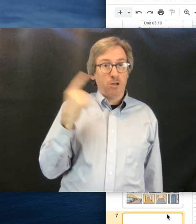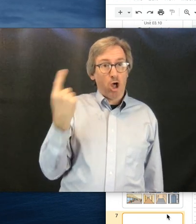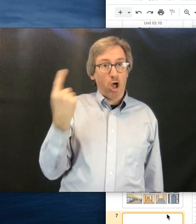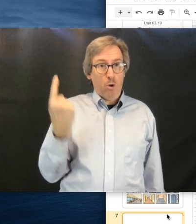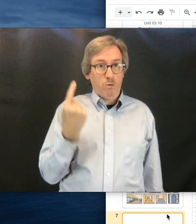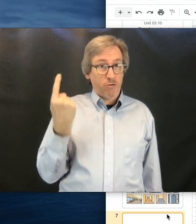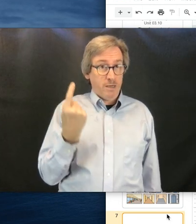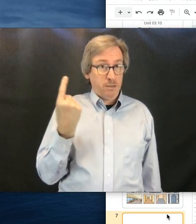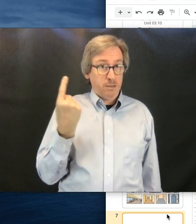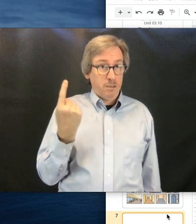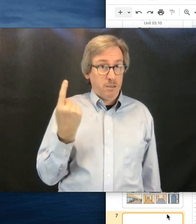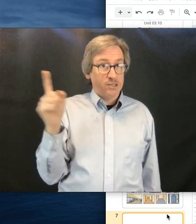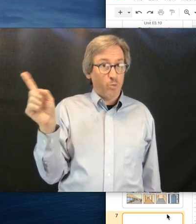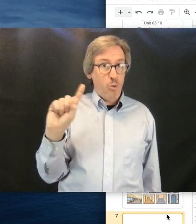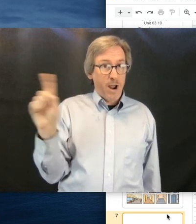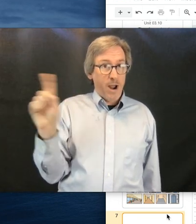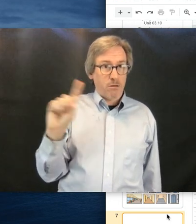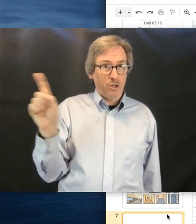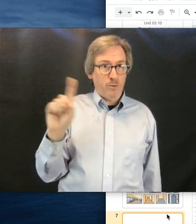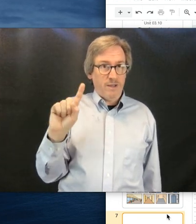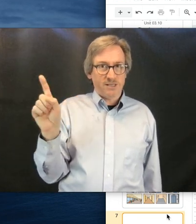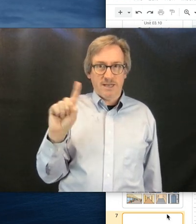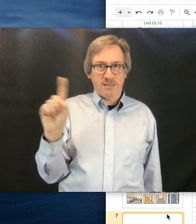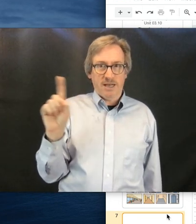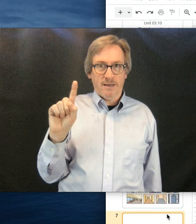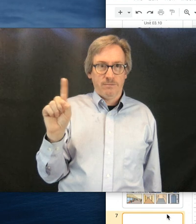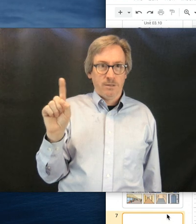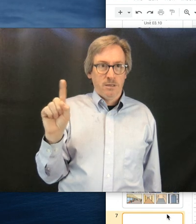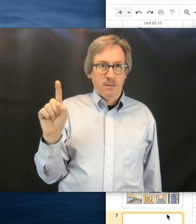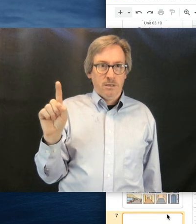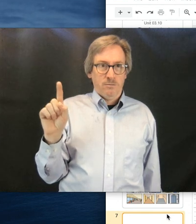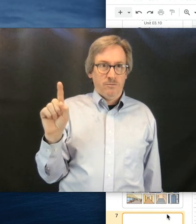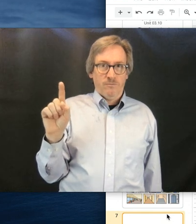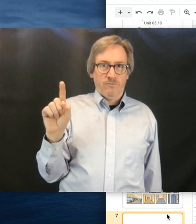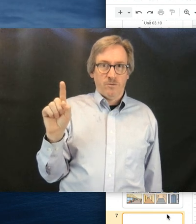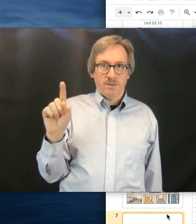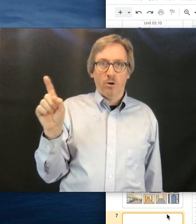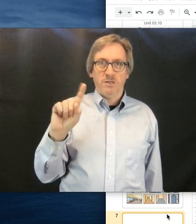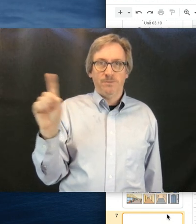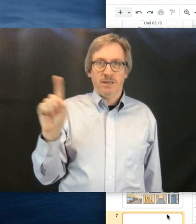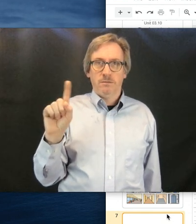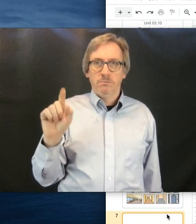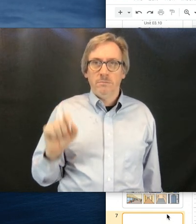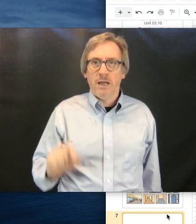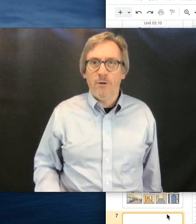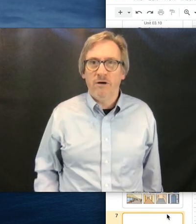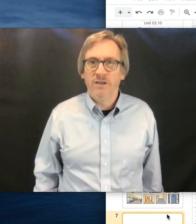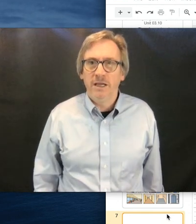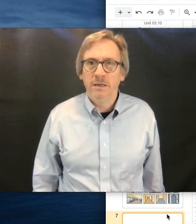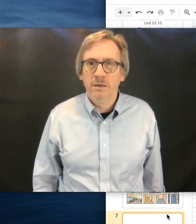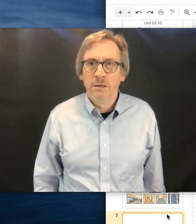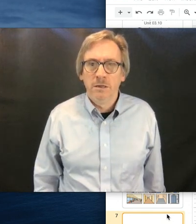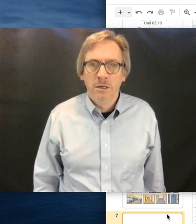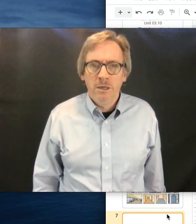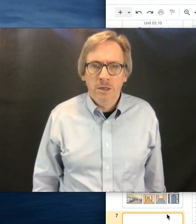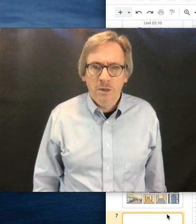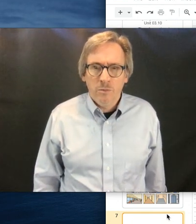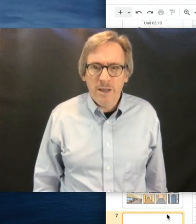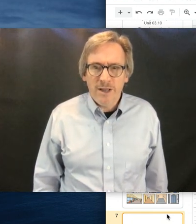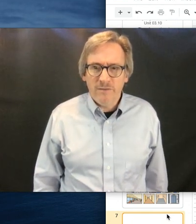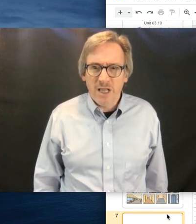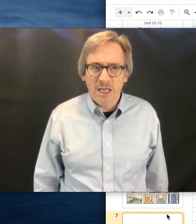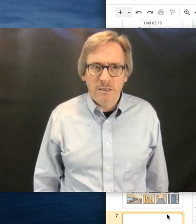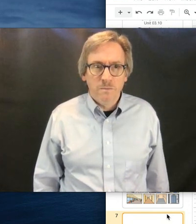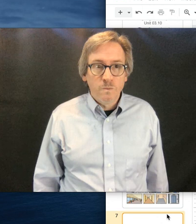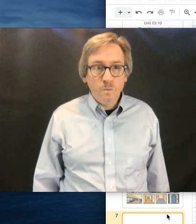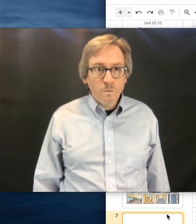is alone, right? It's where. You wave it side to side. Oh, I'm offline. Why